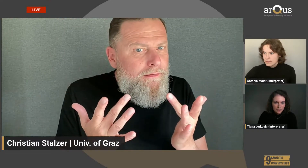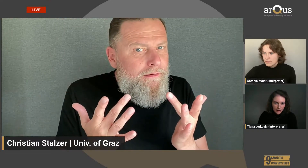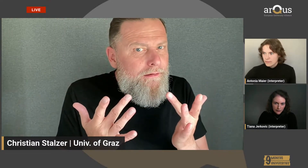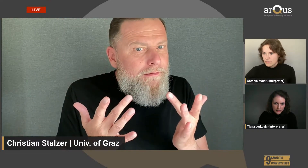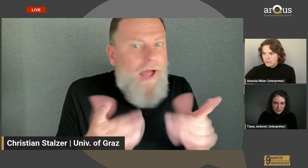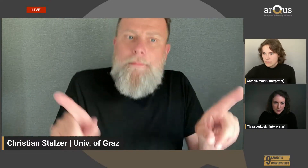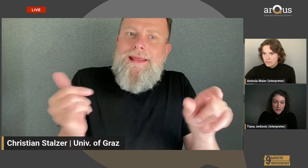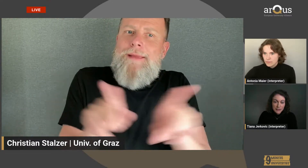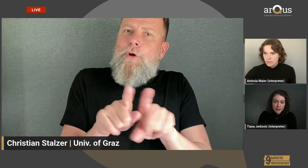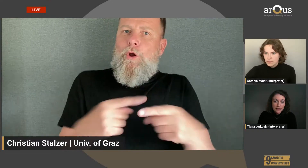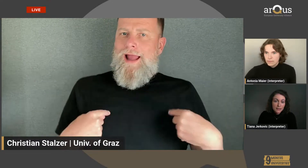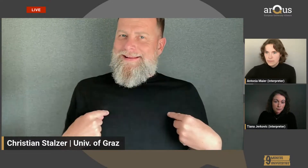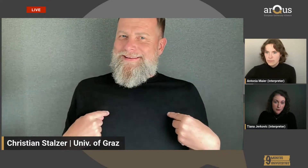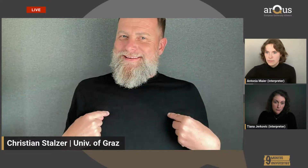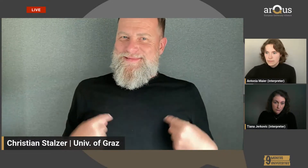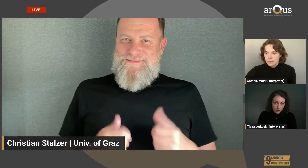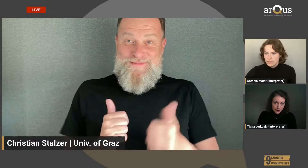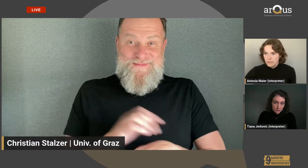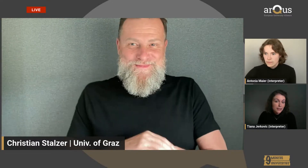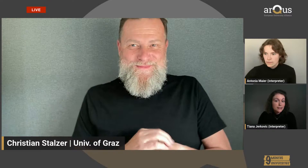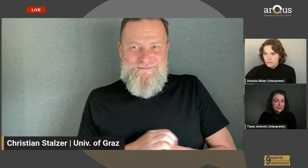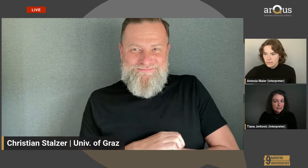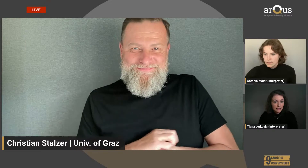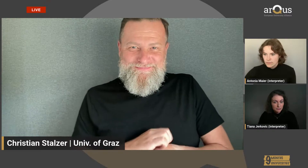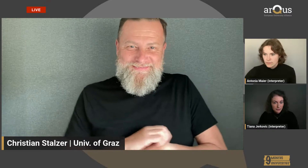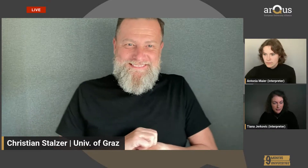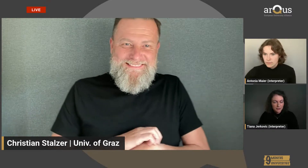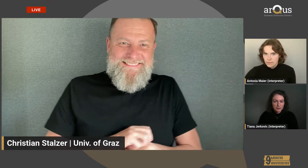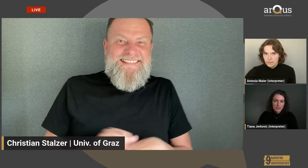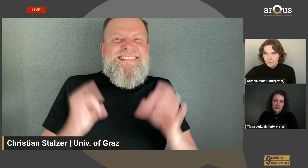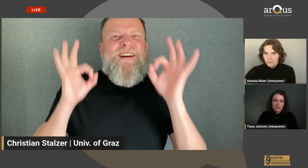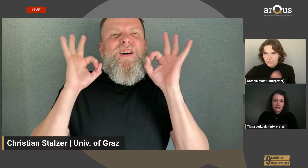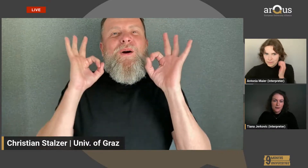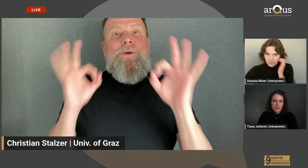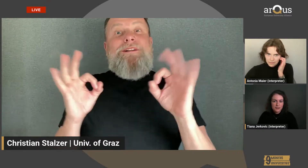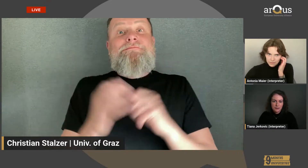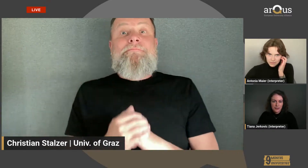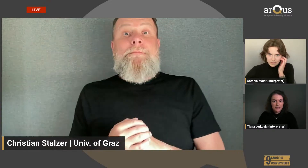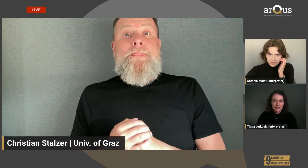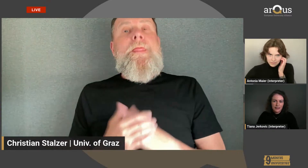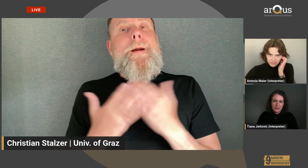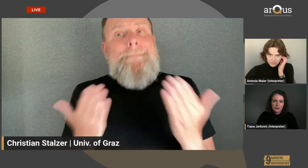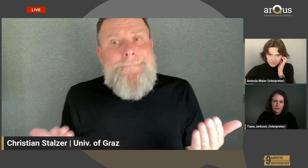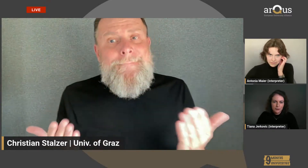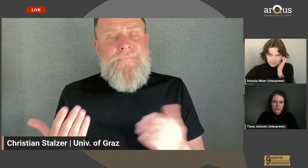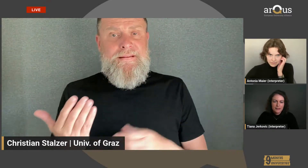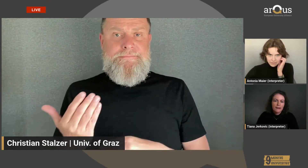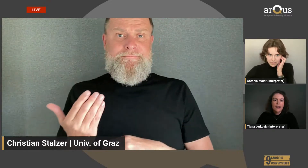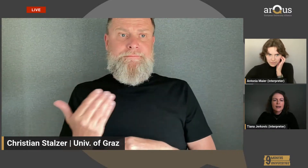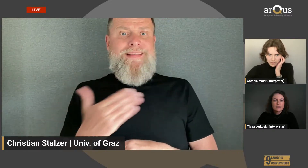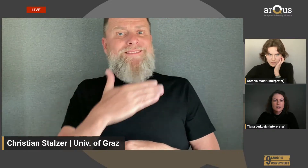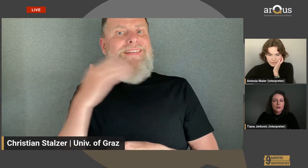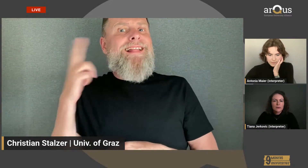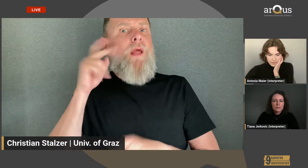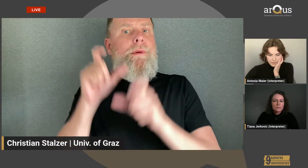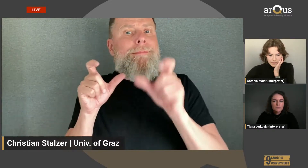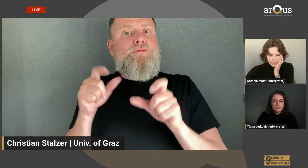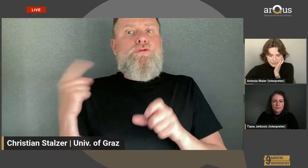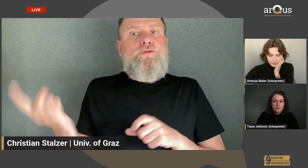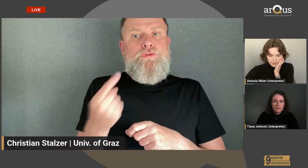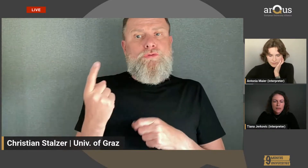So now you might be hearing a different voice, but it's still me, Christian, who is doing the lecture, of course.